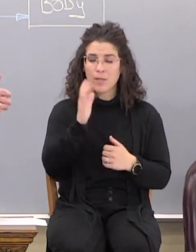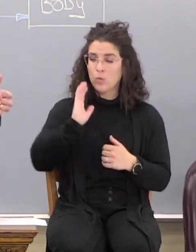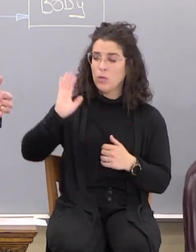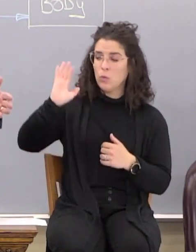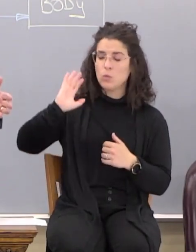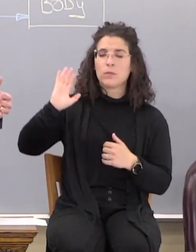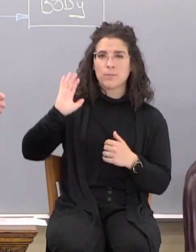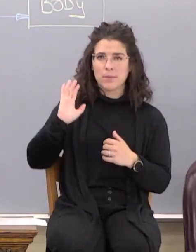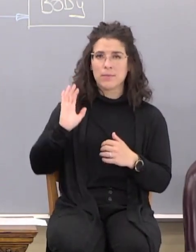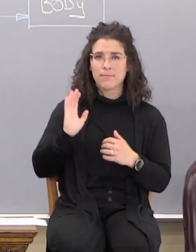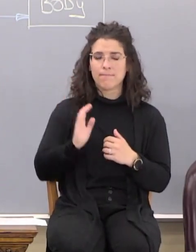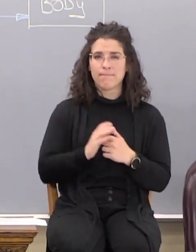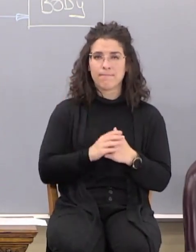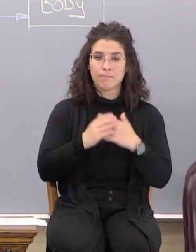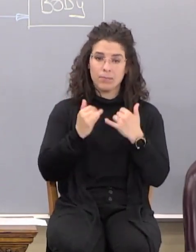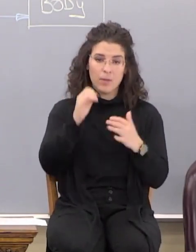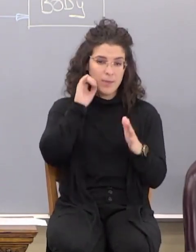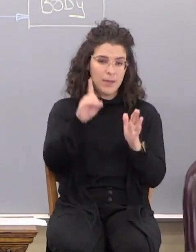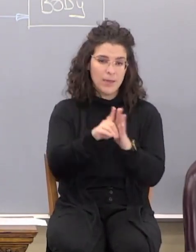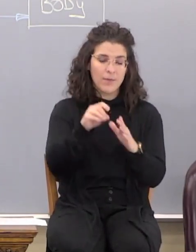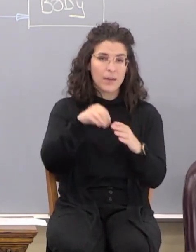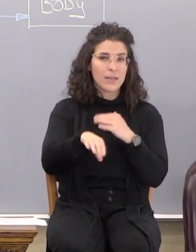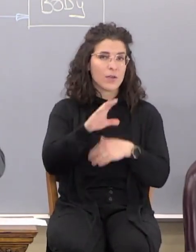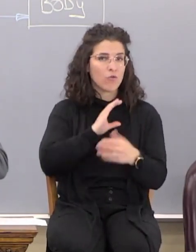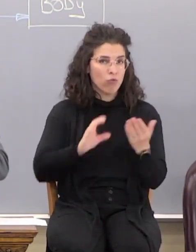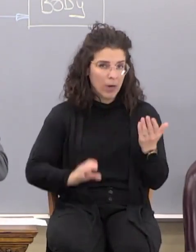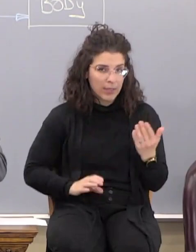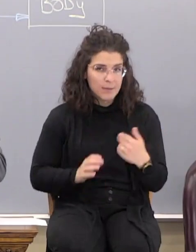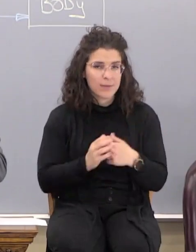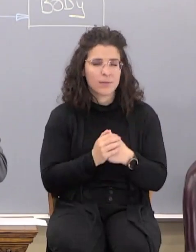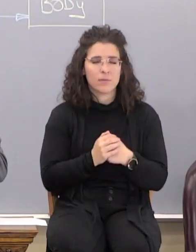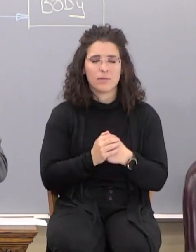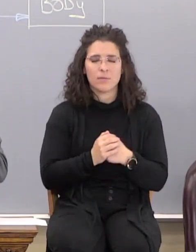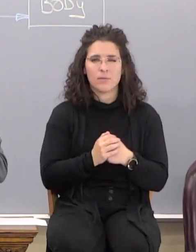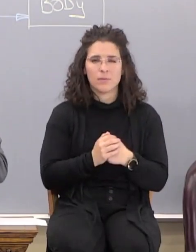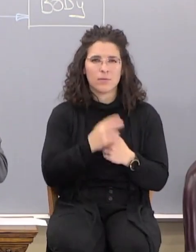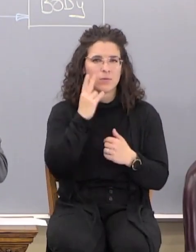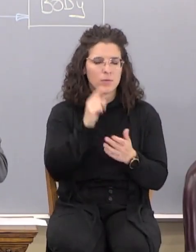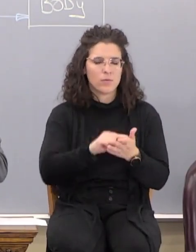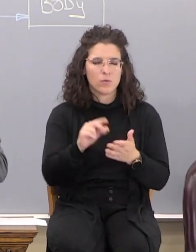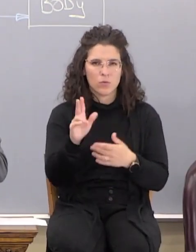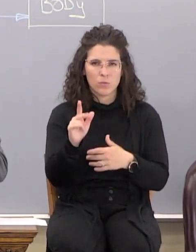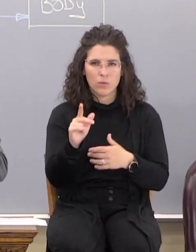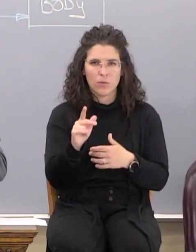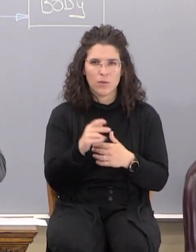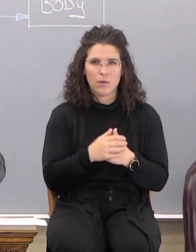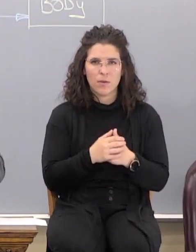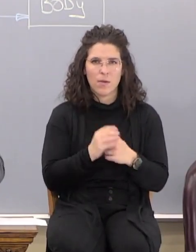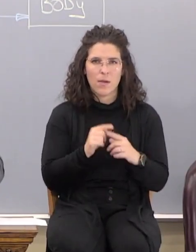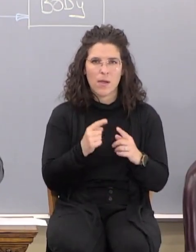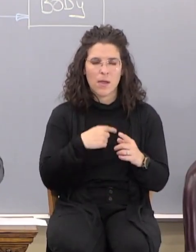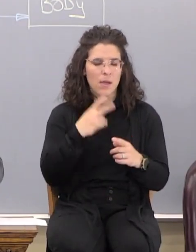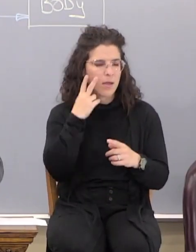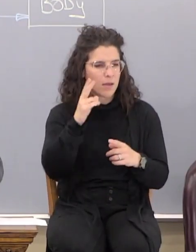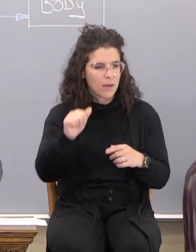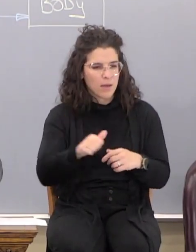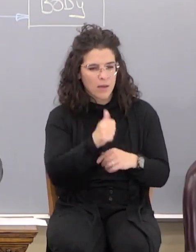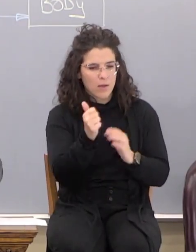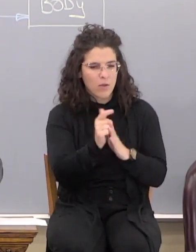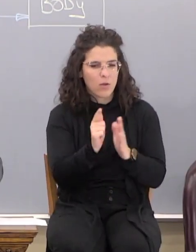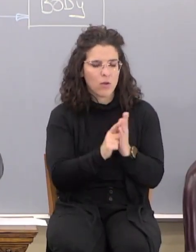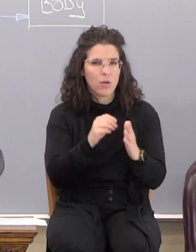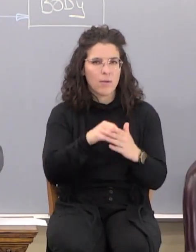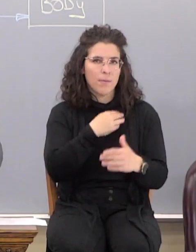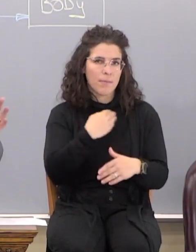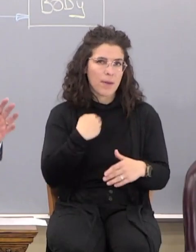to be. Now I'm identified in Christ. You see down in verse 23 where it gets you? But I see another law in my